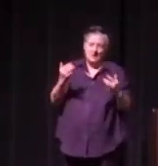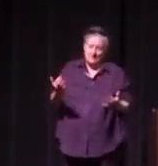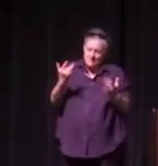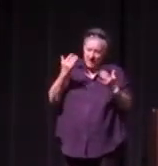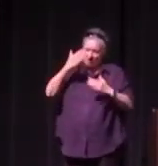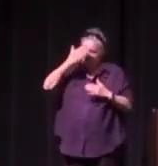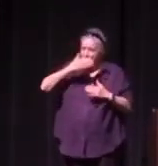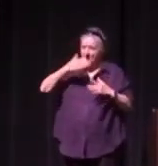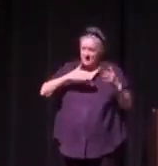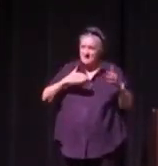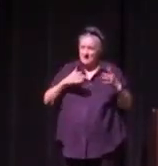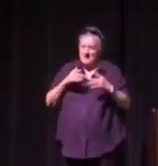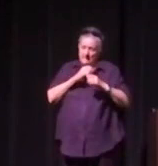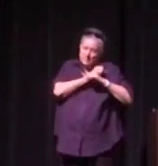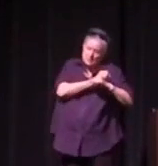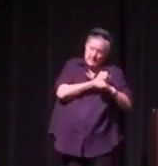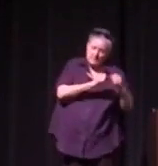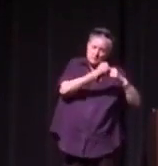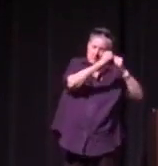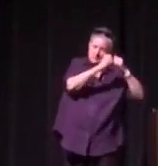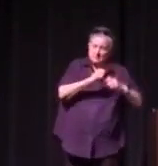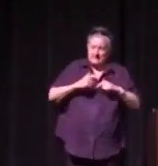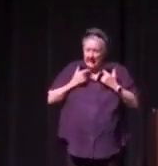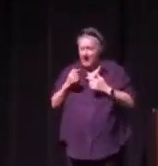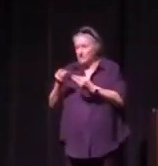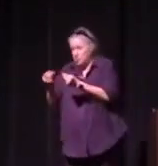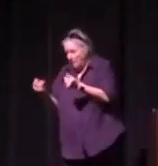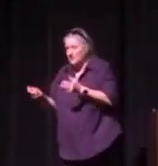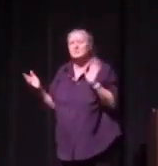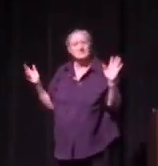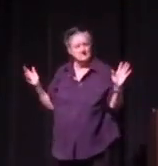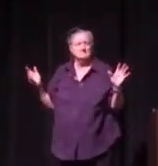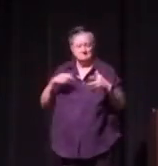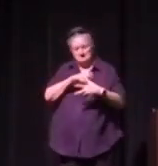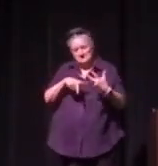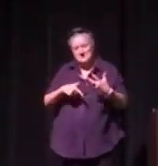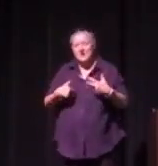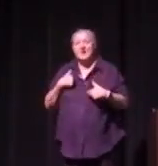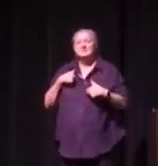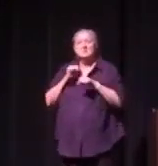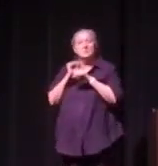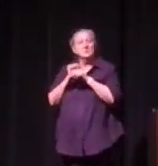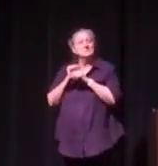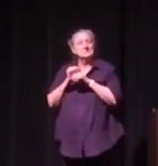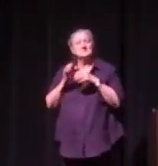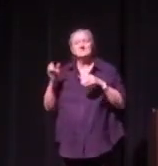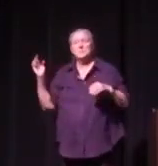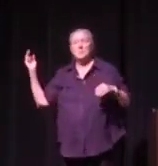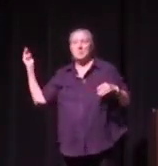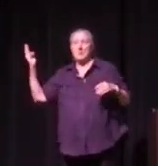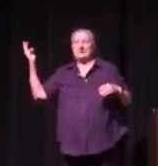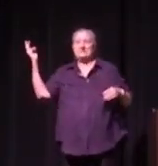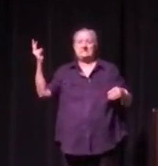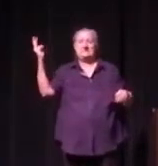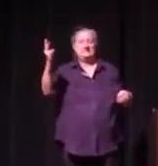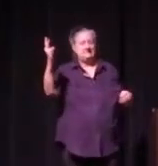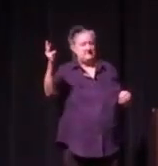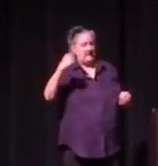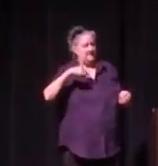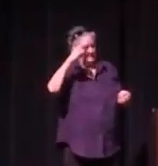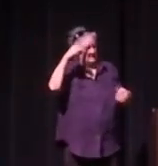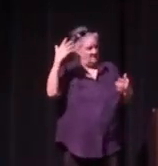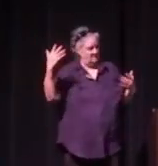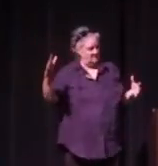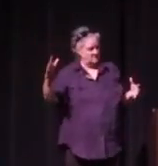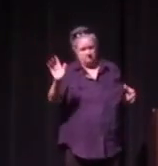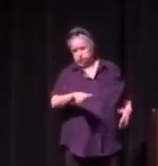front along and protect structures, life and property as it works its way west. And I think right now that